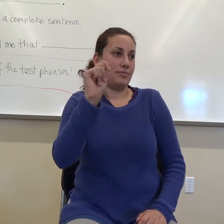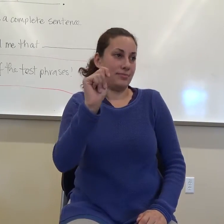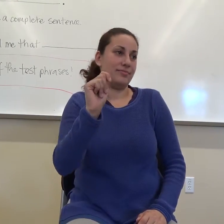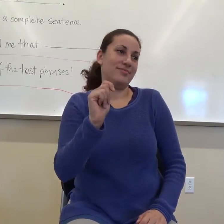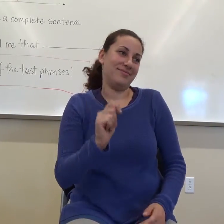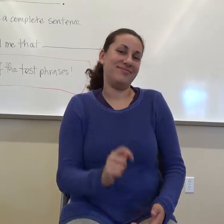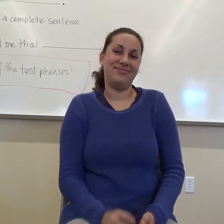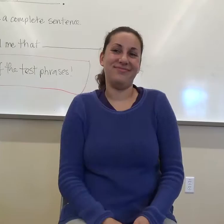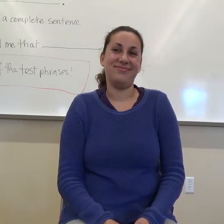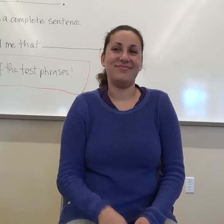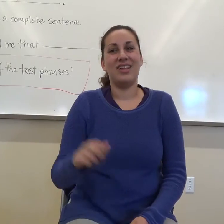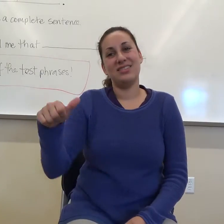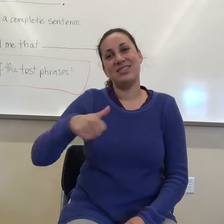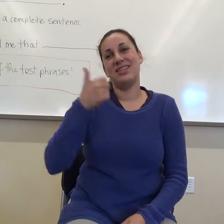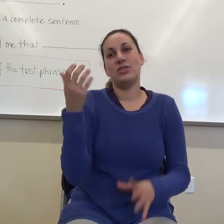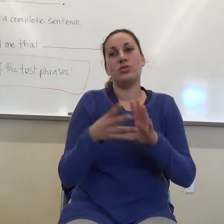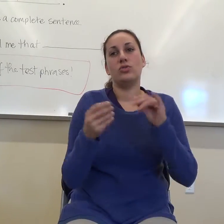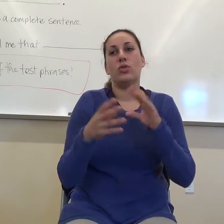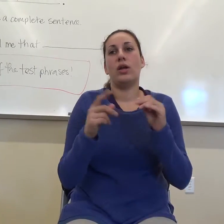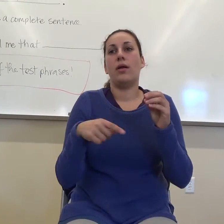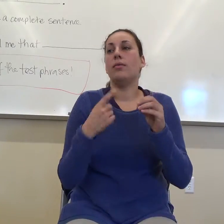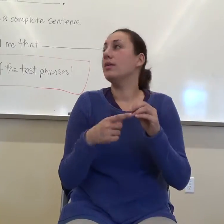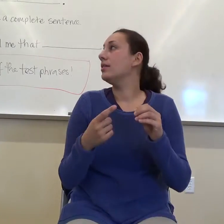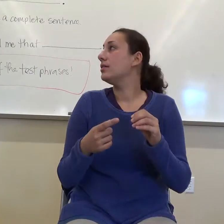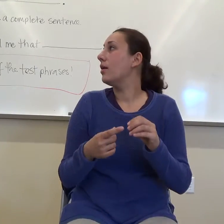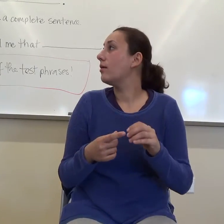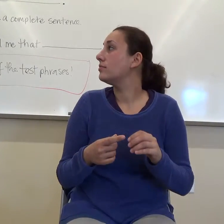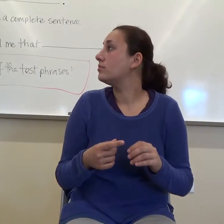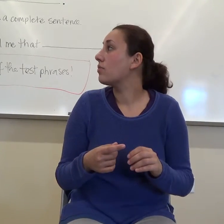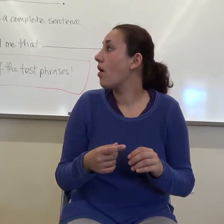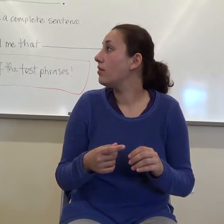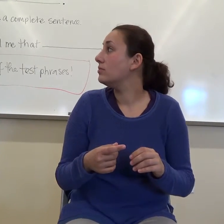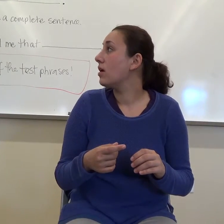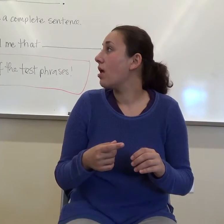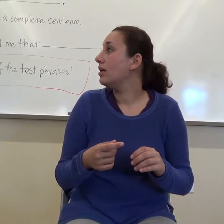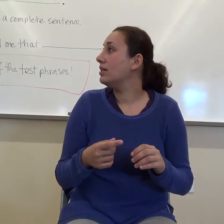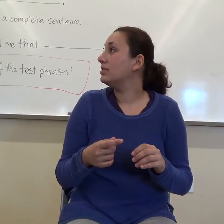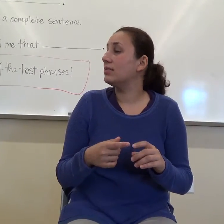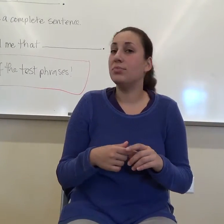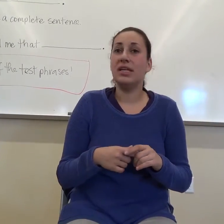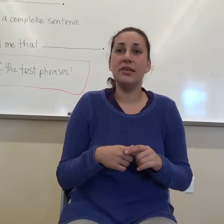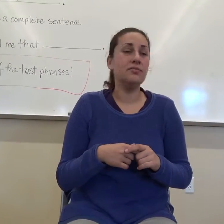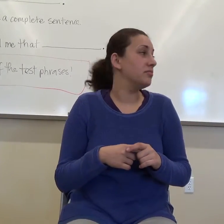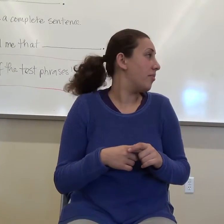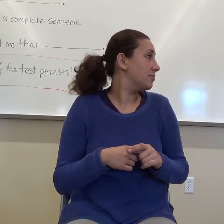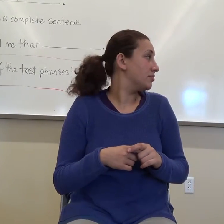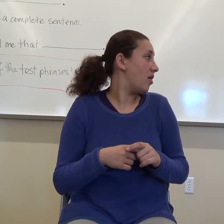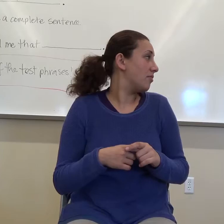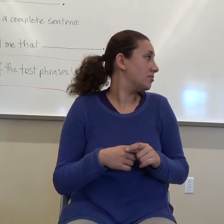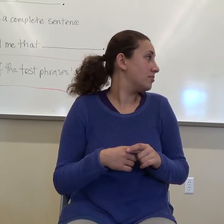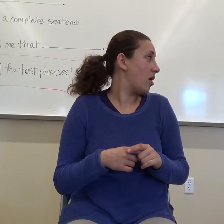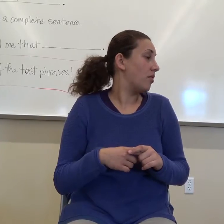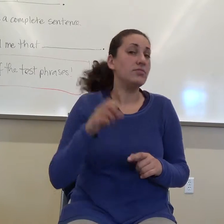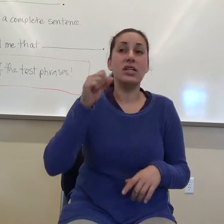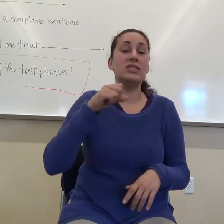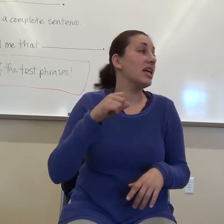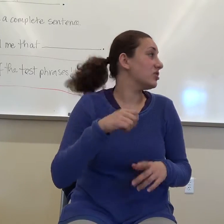of feuding families, people who fall in love and have something bad happen to them, yeah. Is it B? That's everywhere, yeah. What? Is the answer